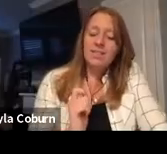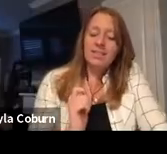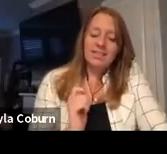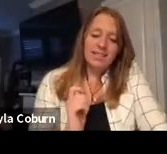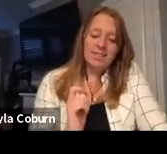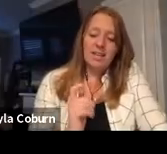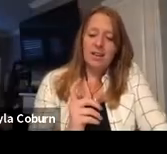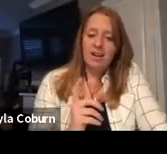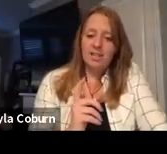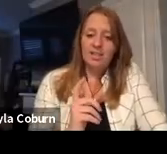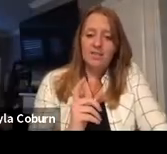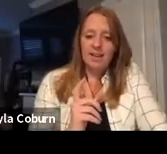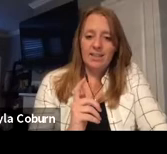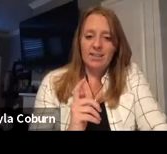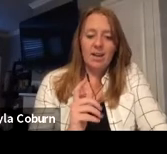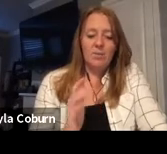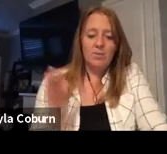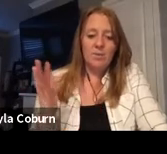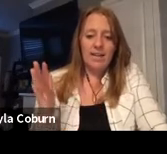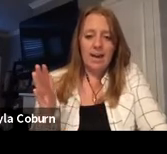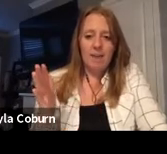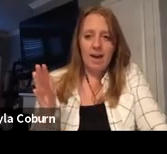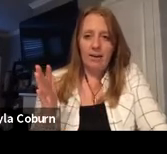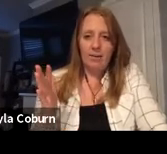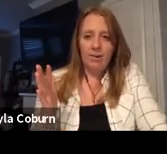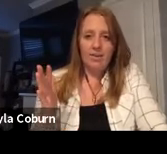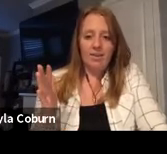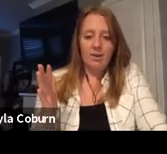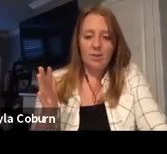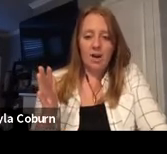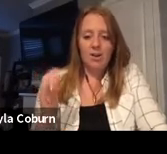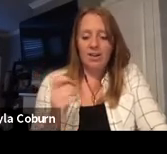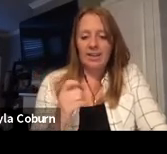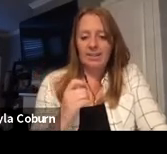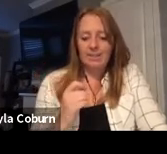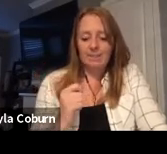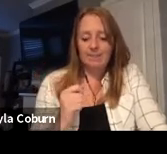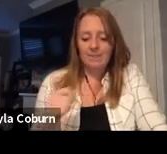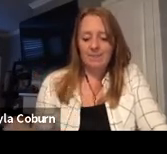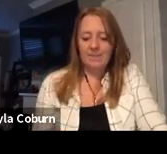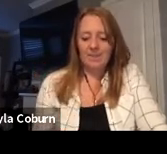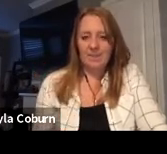use his assistive technology device, which was an iPad with GoTalk on it.